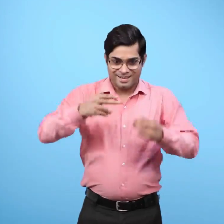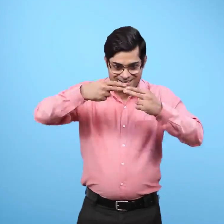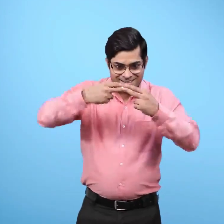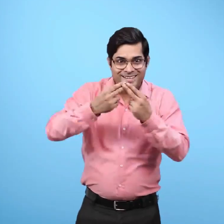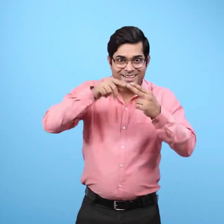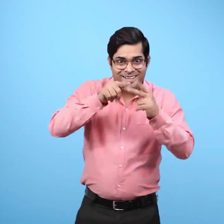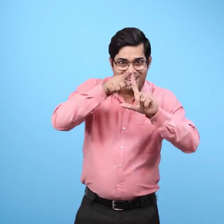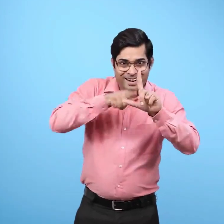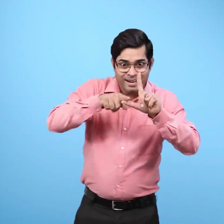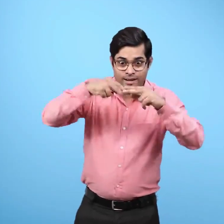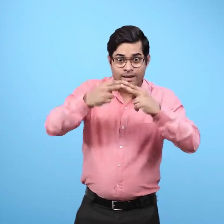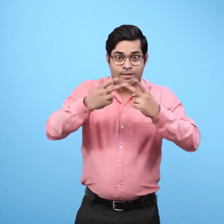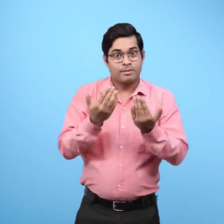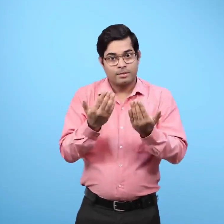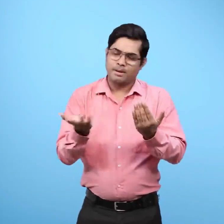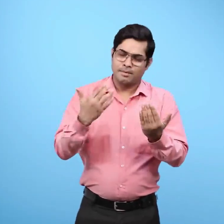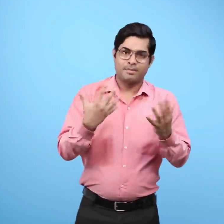let us make an angle tester.